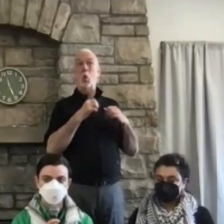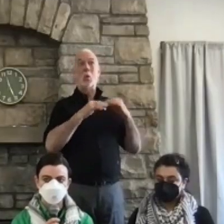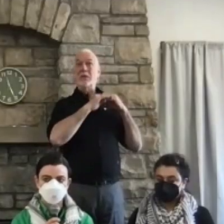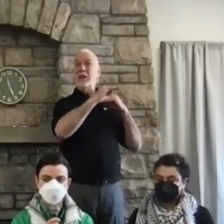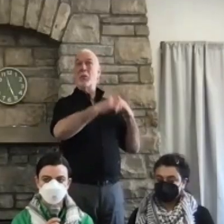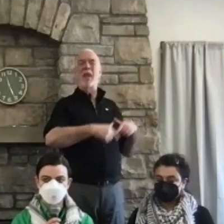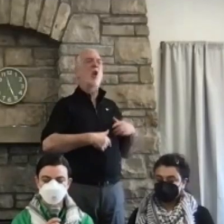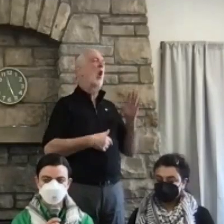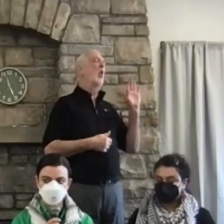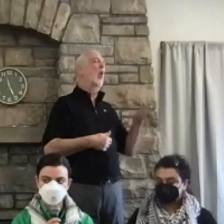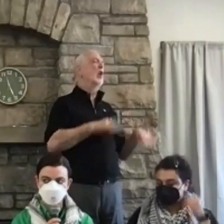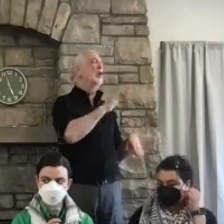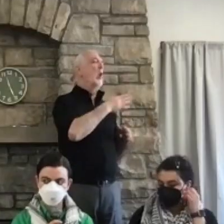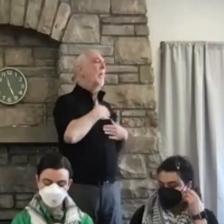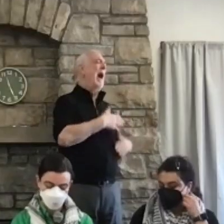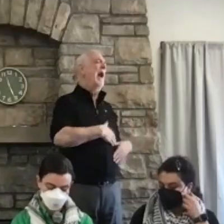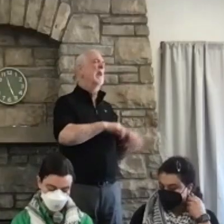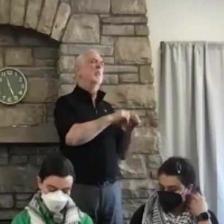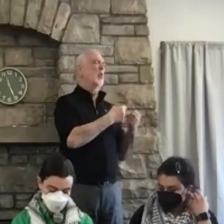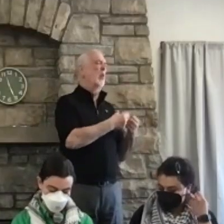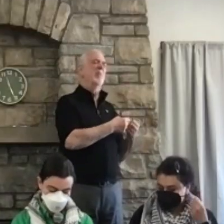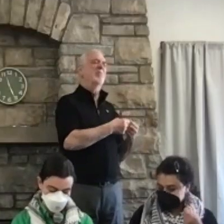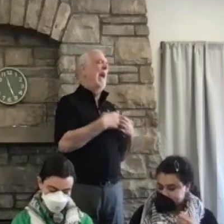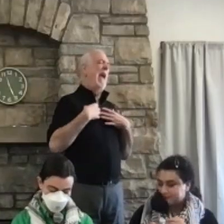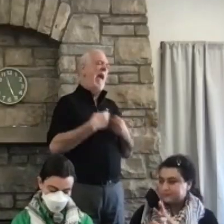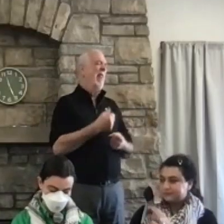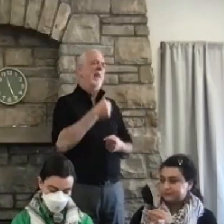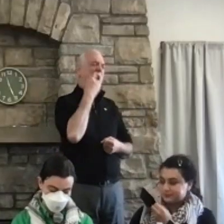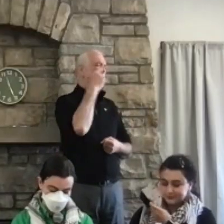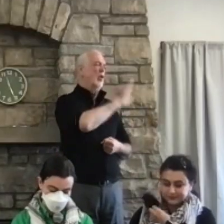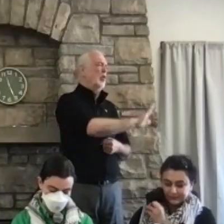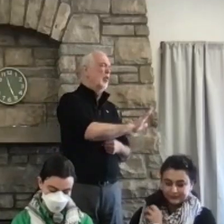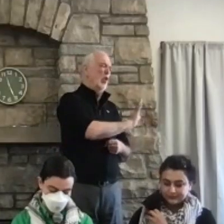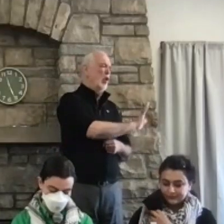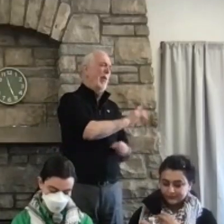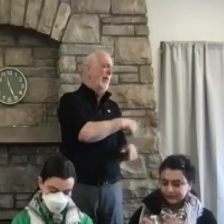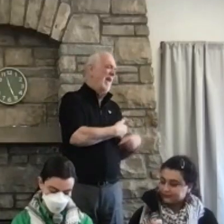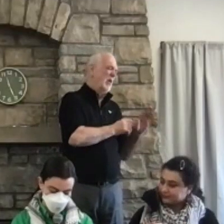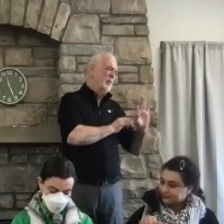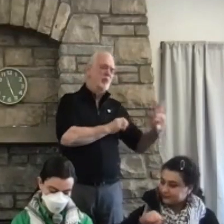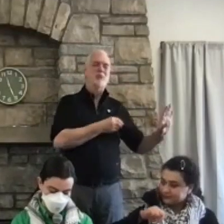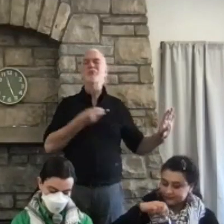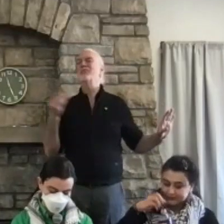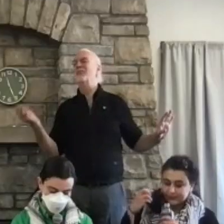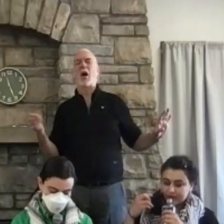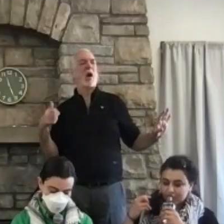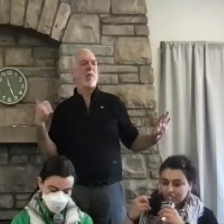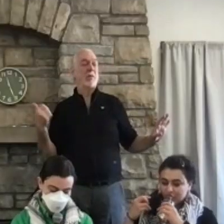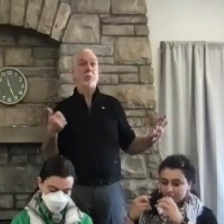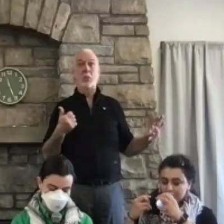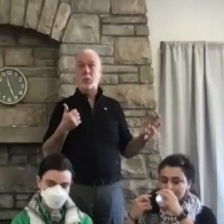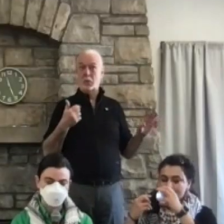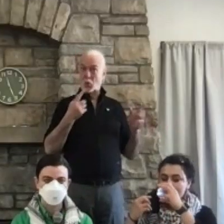and this definition of health isn't made for them. So I think that there's so many things that need to be done at so many different levels